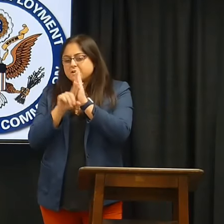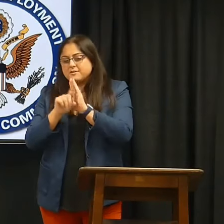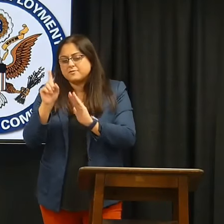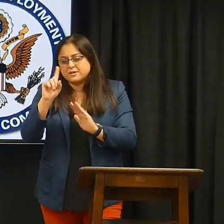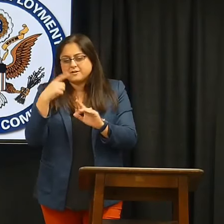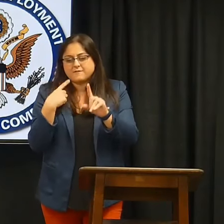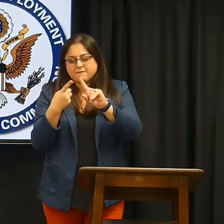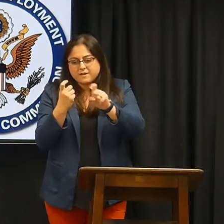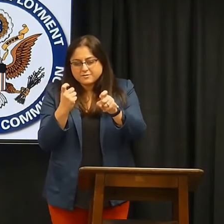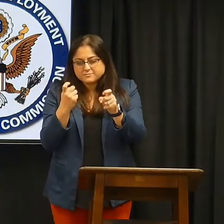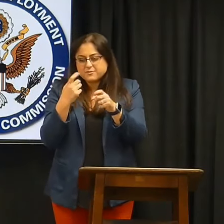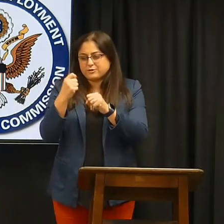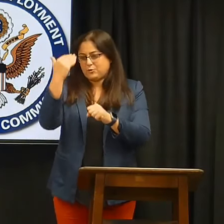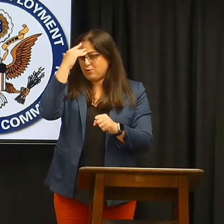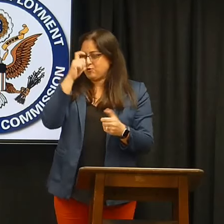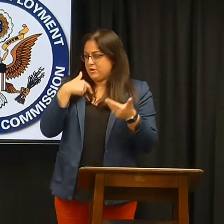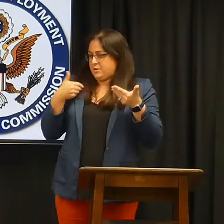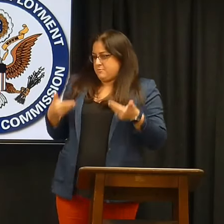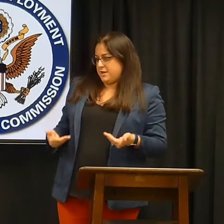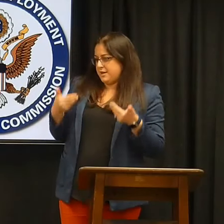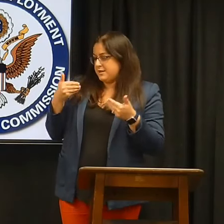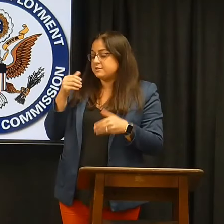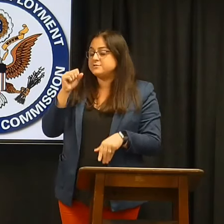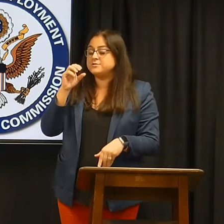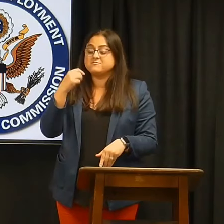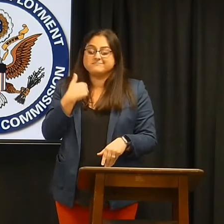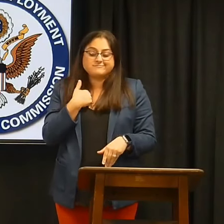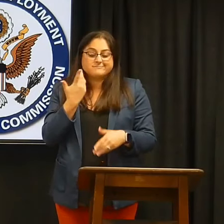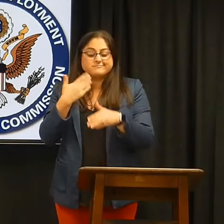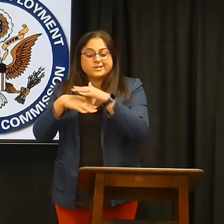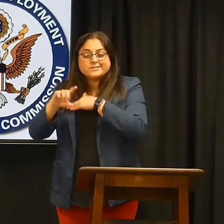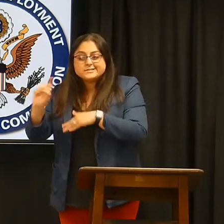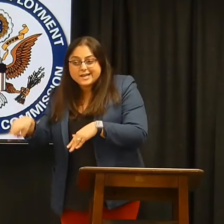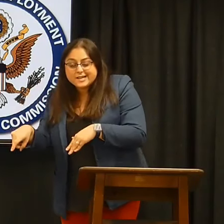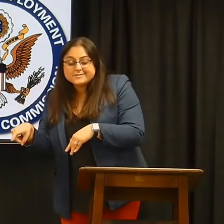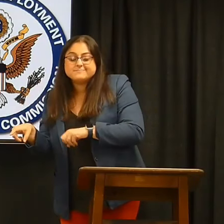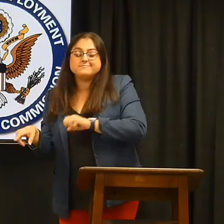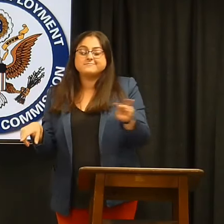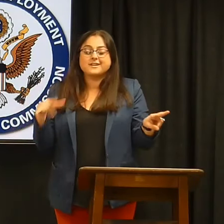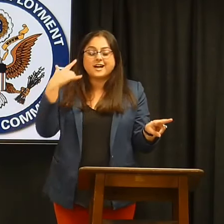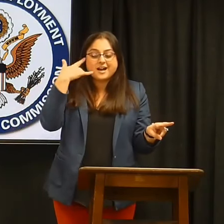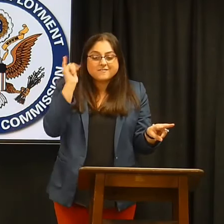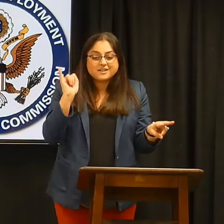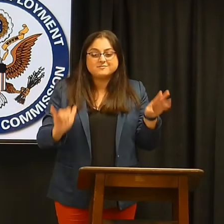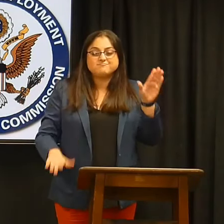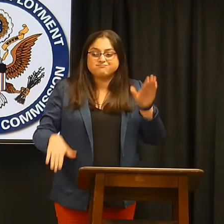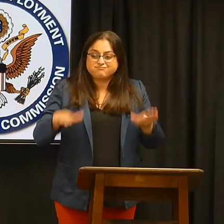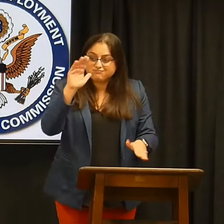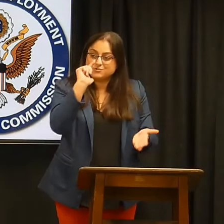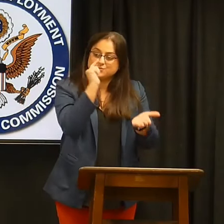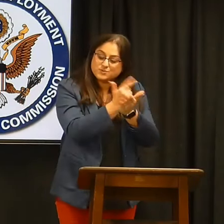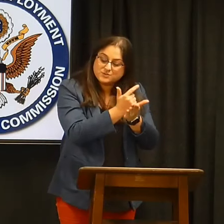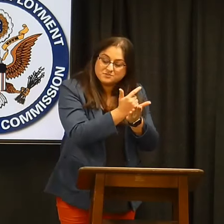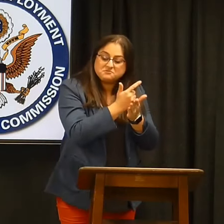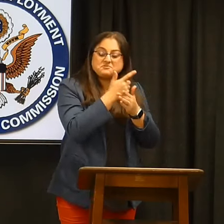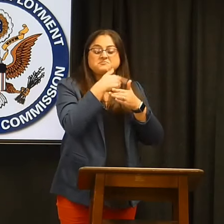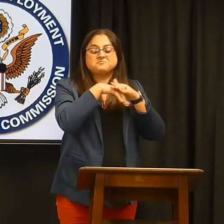going to tell you a little bit about my background, where I'm from, so you know who I am. I was born in Texas, lived in California, grew up,